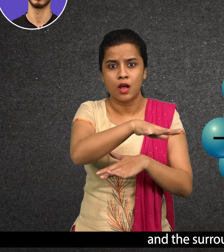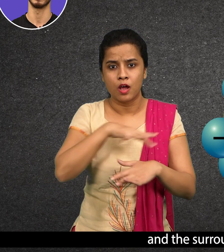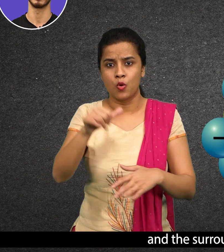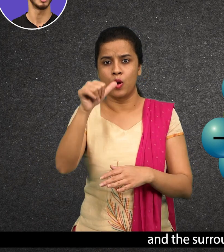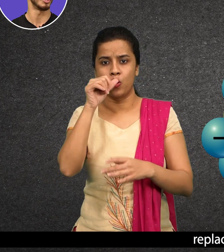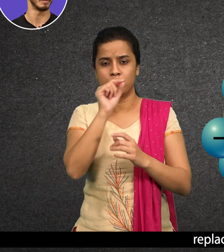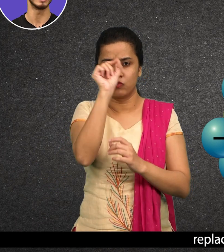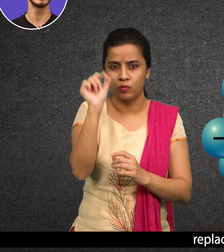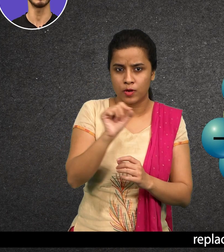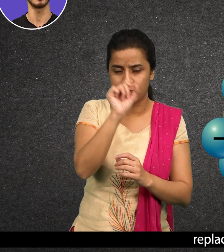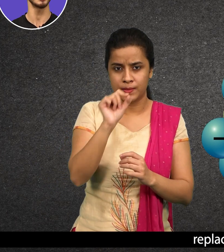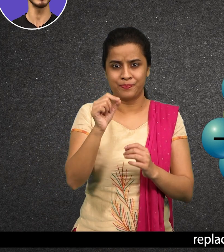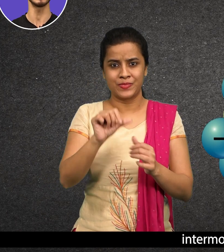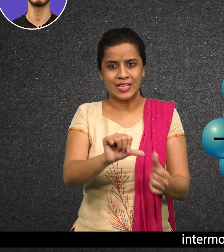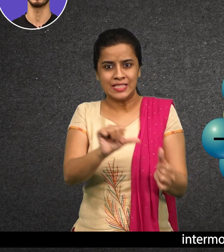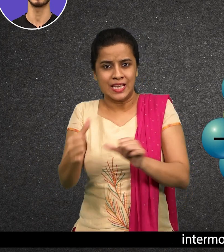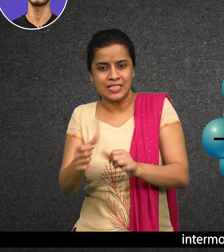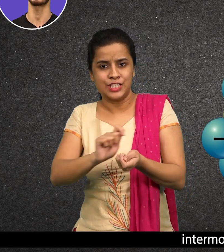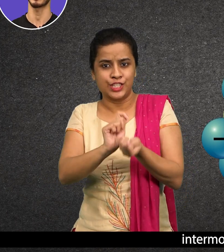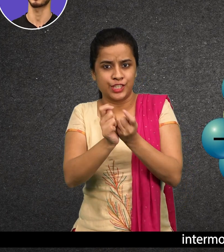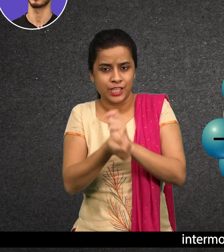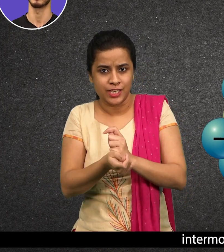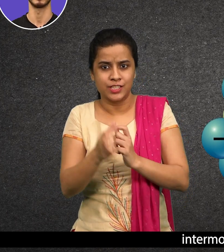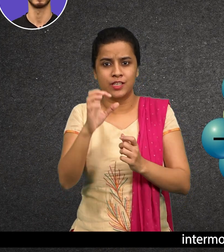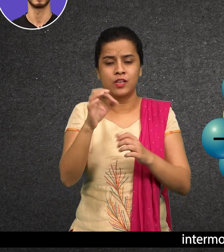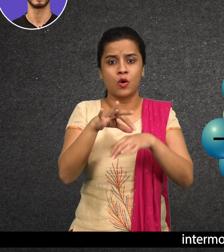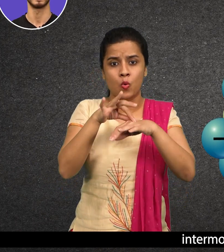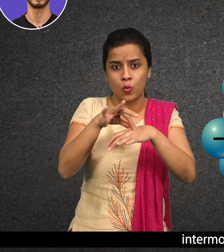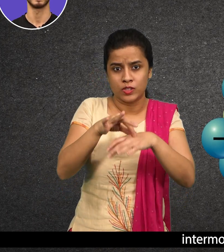molecules, replacing the original intermolecular attraction.